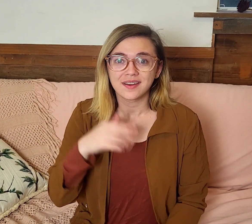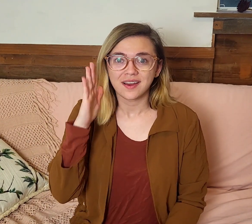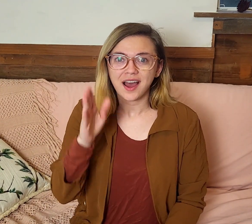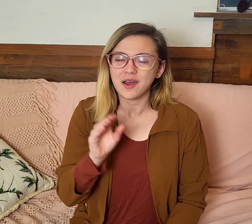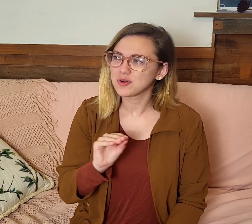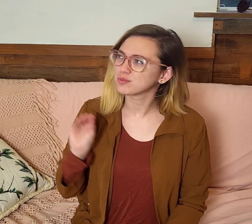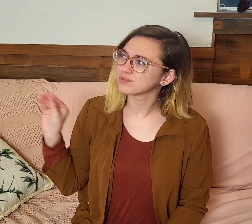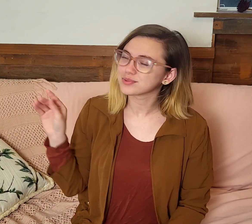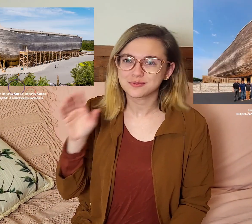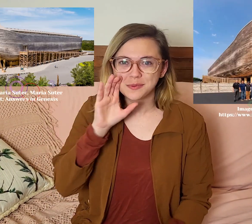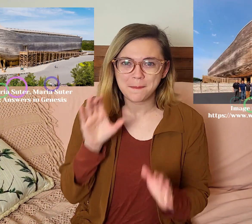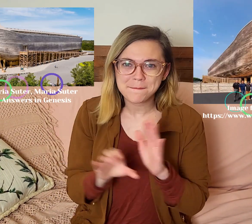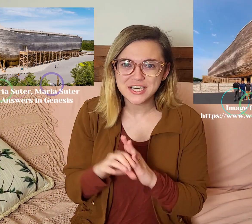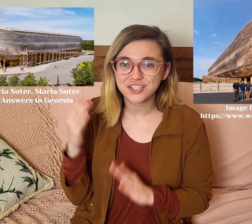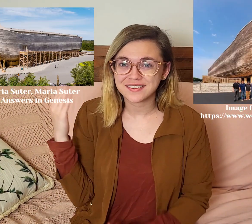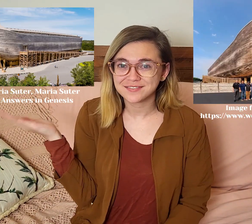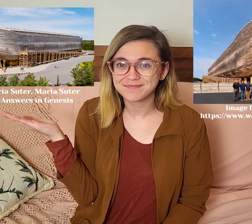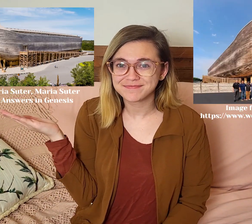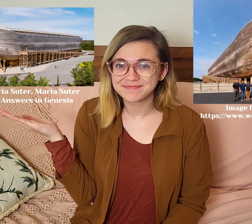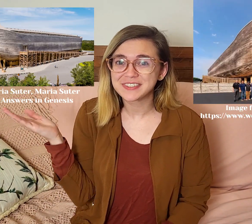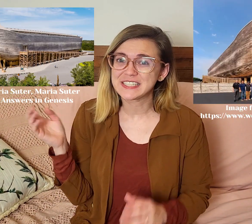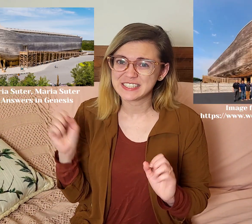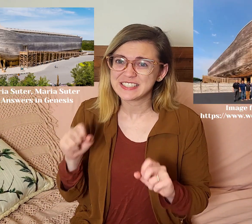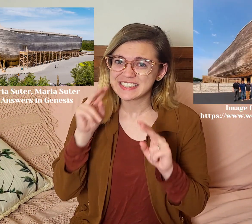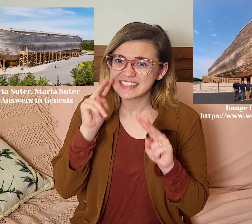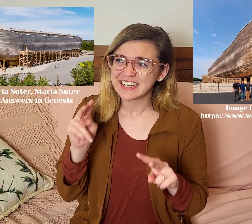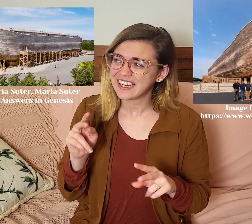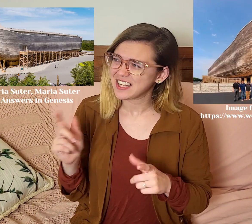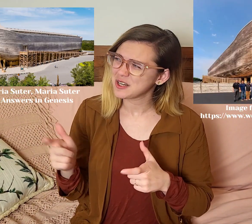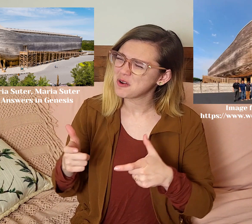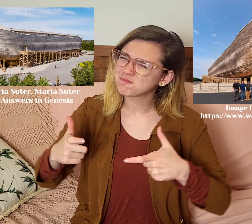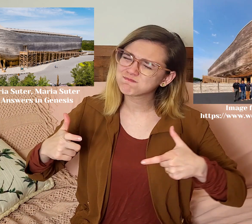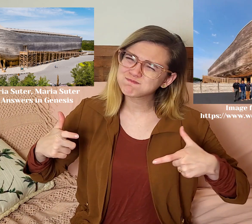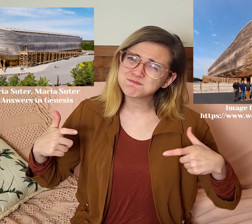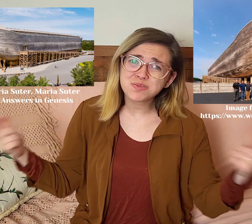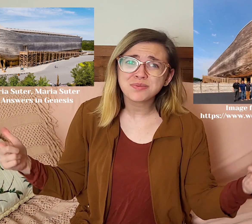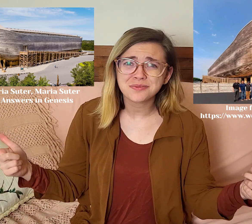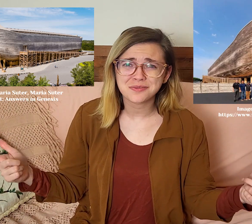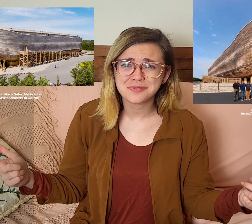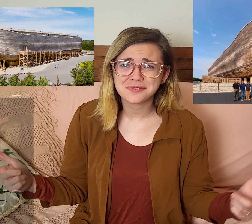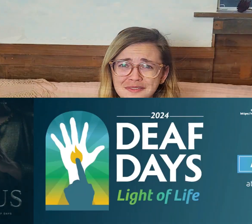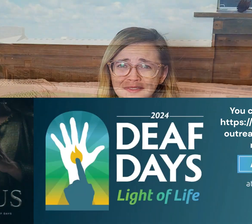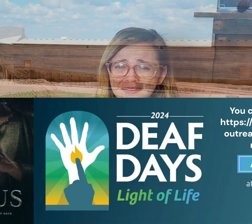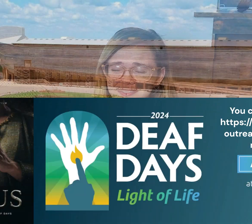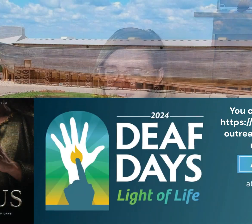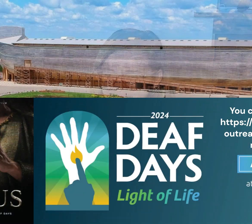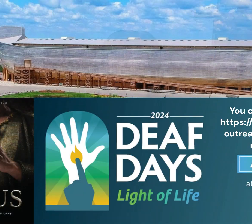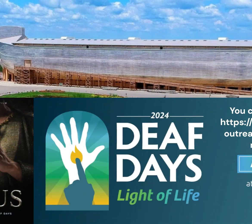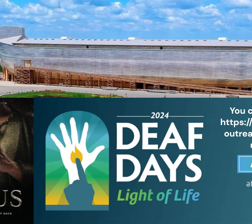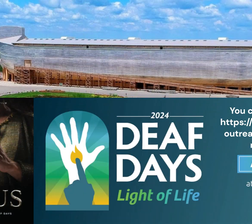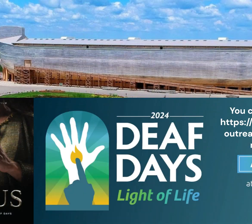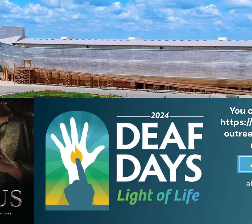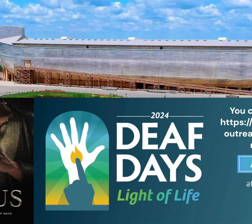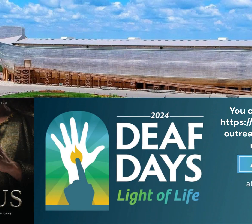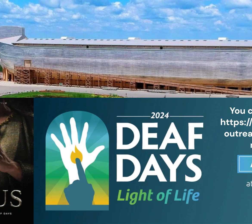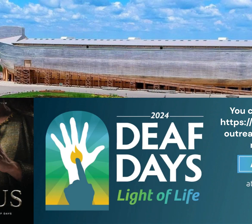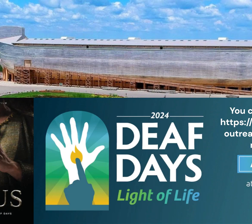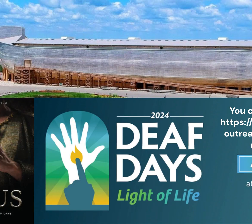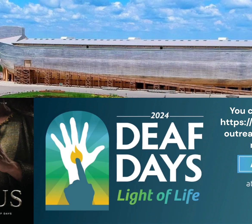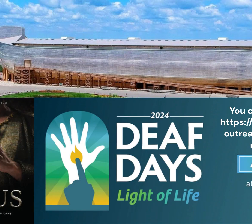is absolutely incredible. I'll put up some pictures here from the Ark Museum. You can see it's just absolutely massive. And